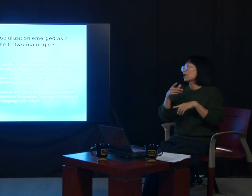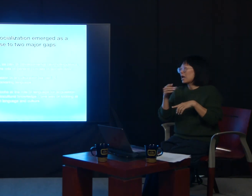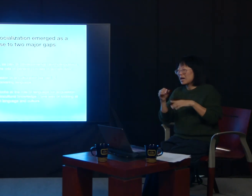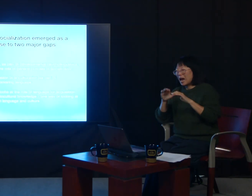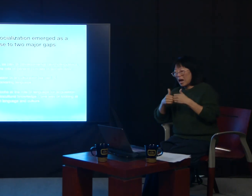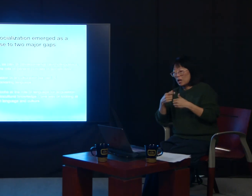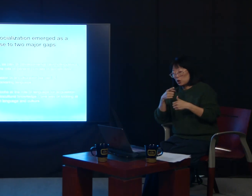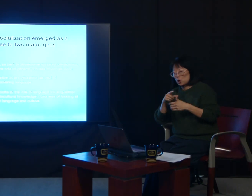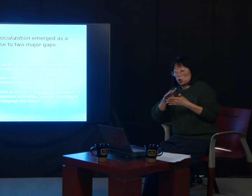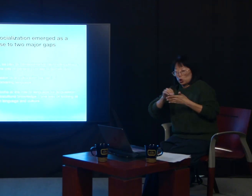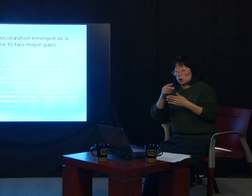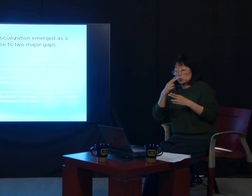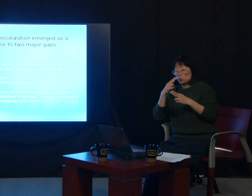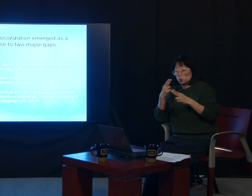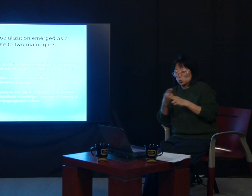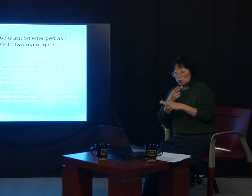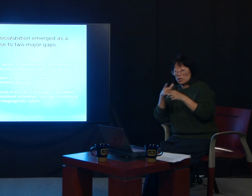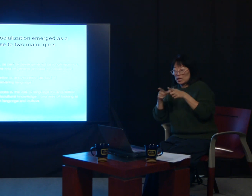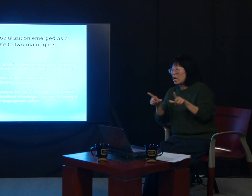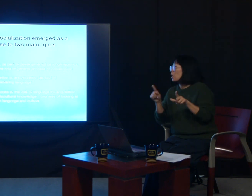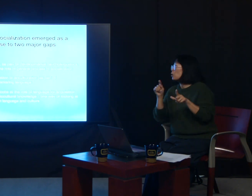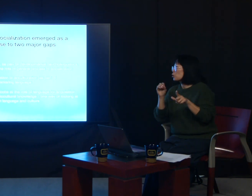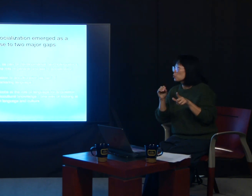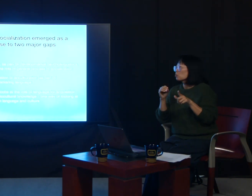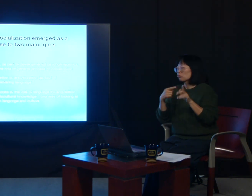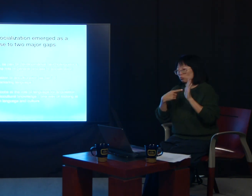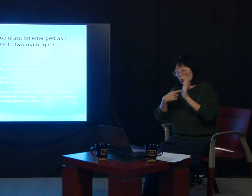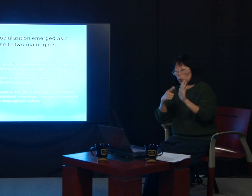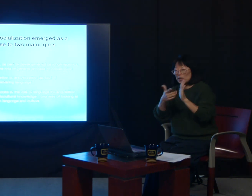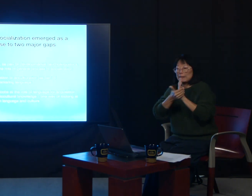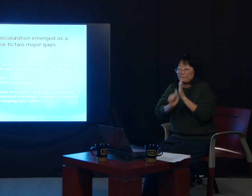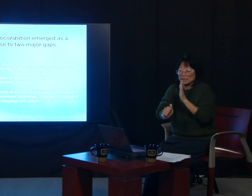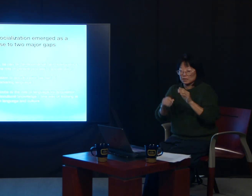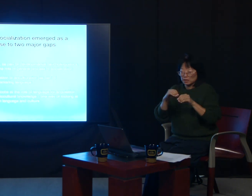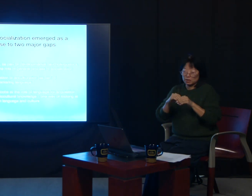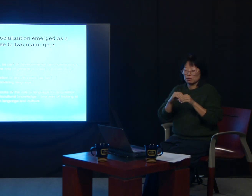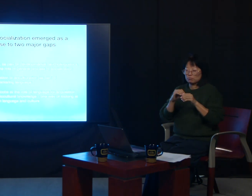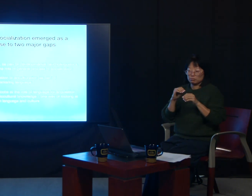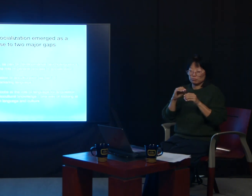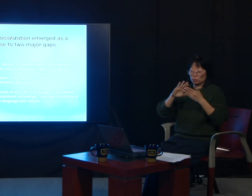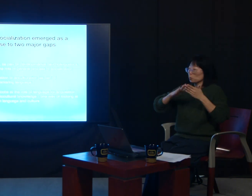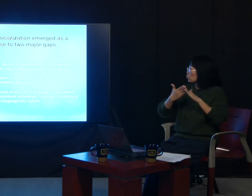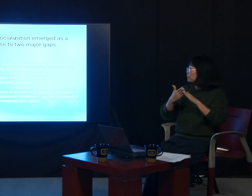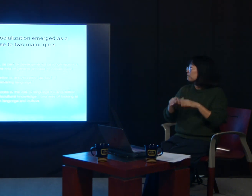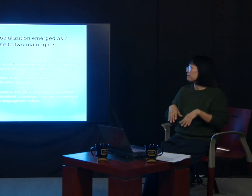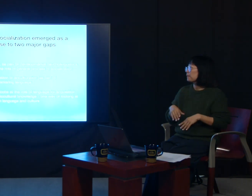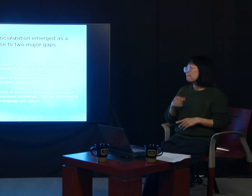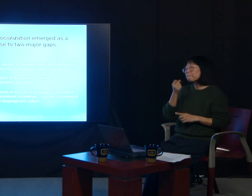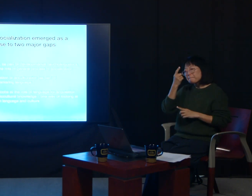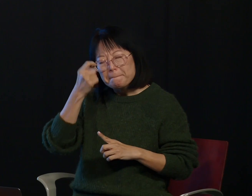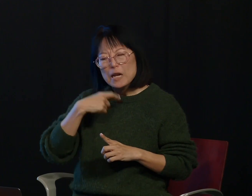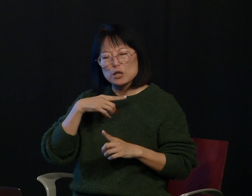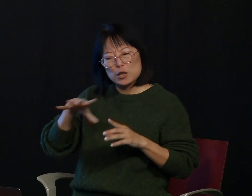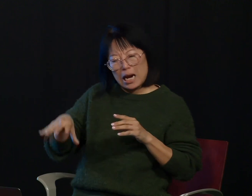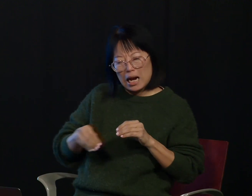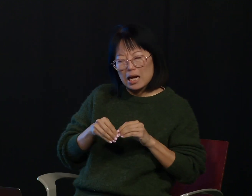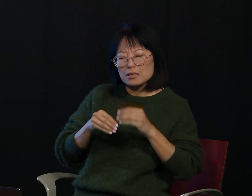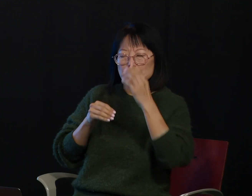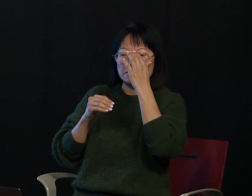and how they learn to use language to show their competence in the community. I also want to